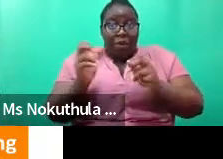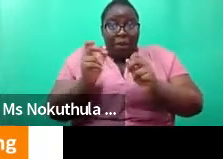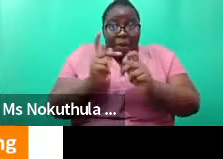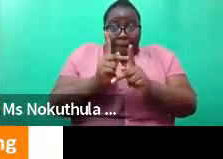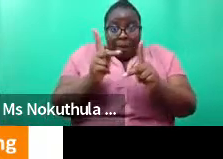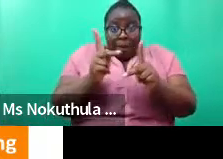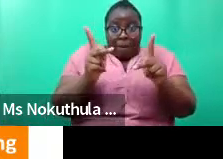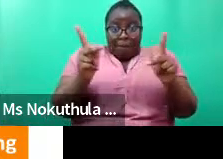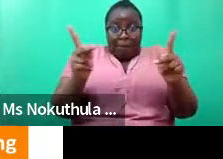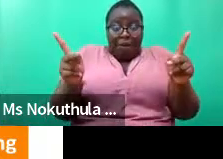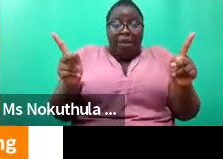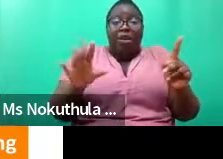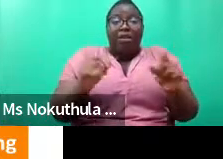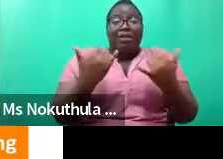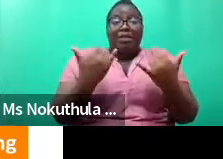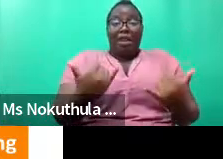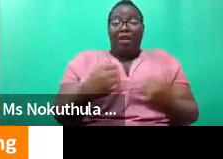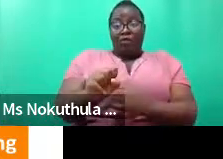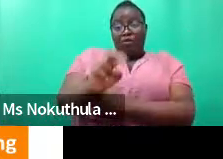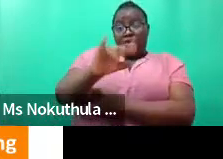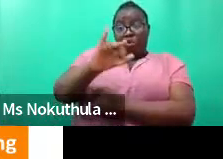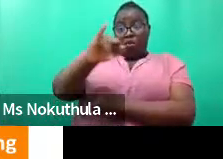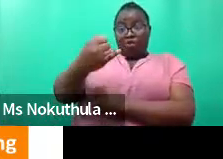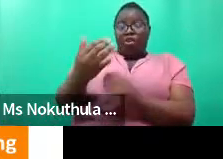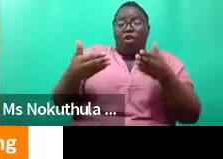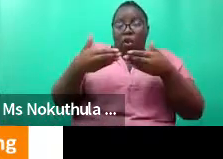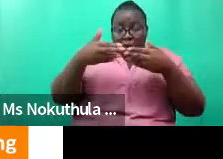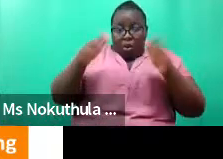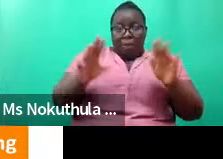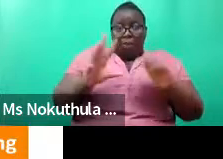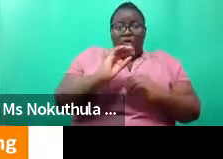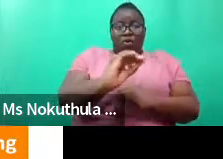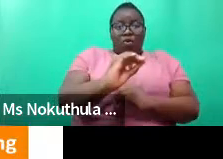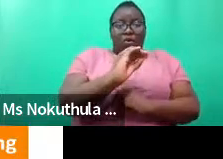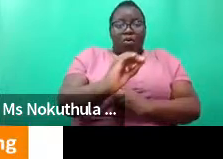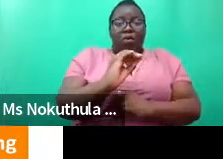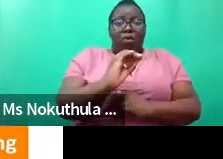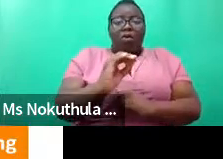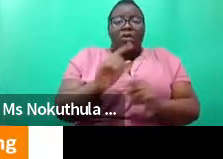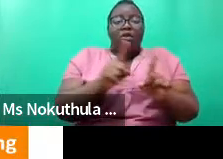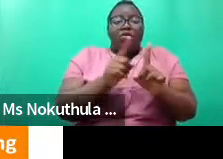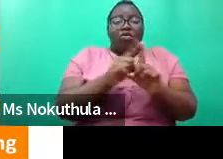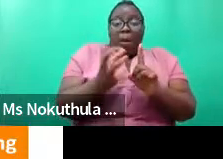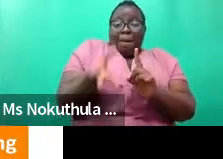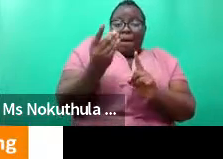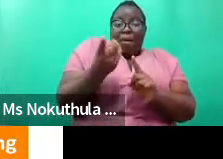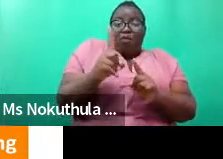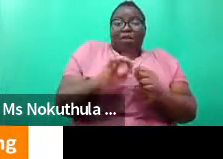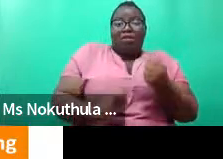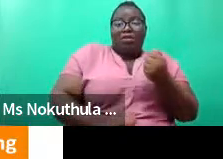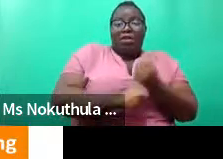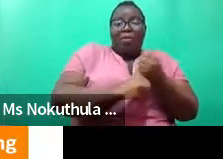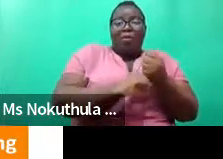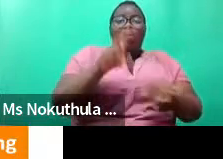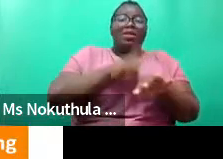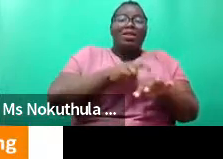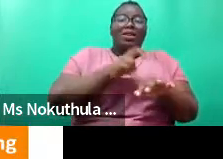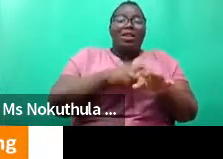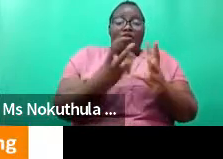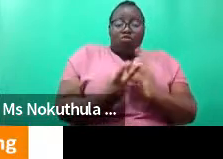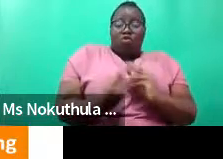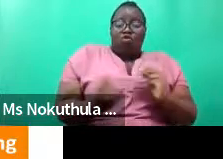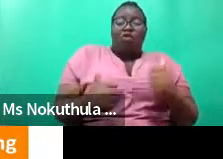So UJ was open, so they knew that they would get support that they needed in order to deal with the challenges that they were